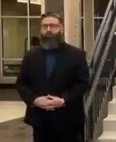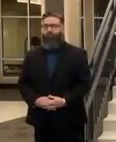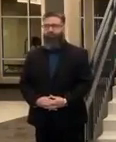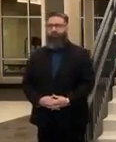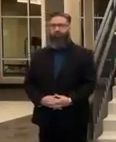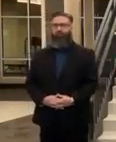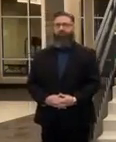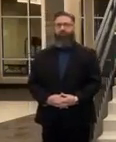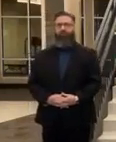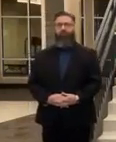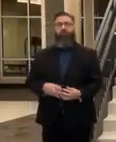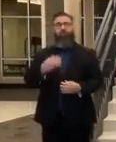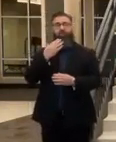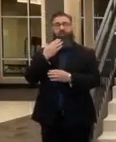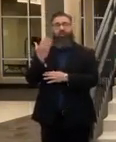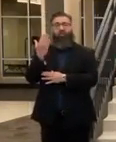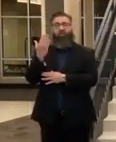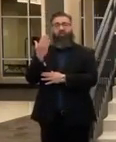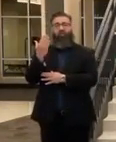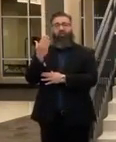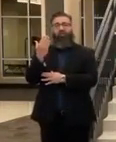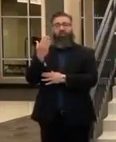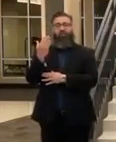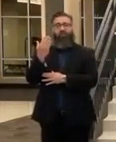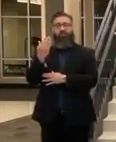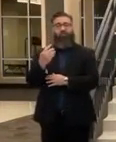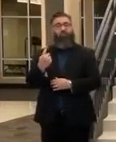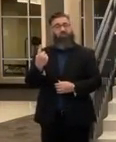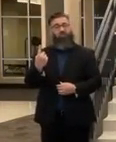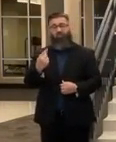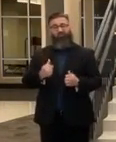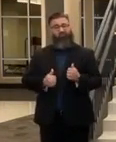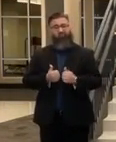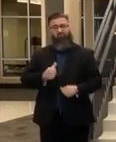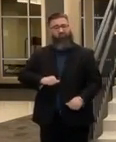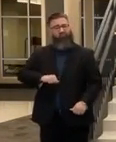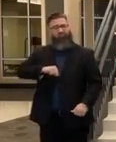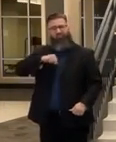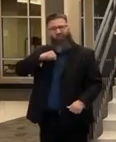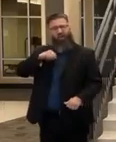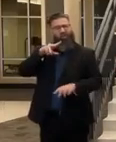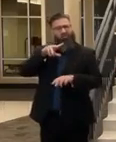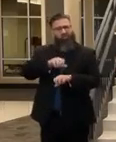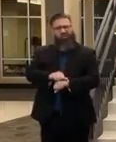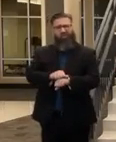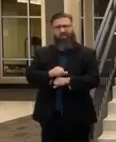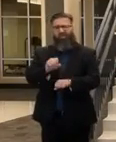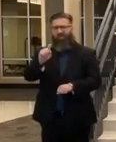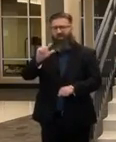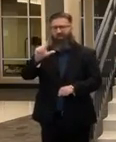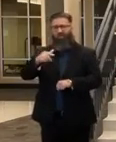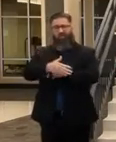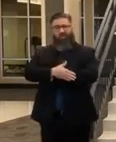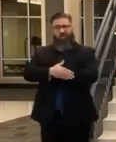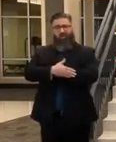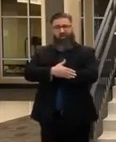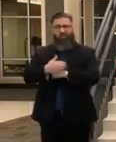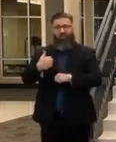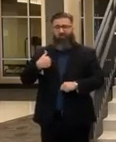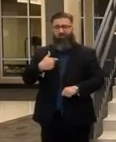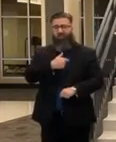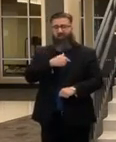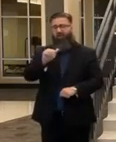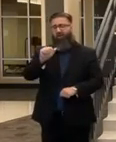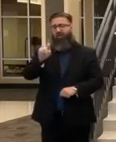Good morning. One of the proud traditions of St. Louis County is our Adopt a Family program, now in